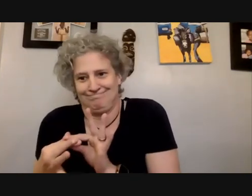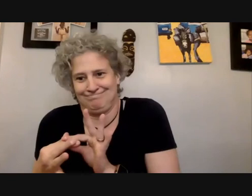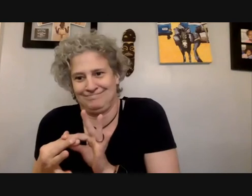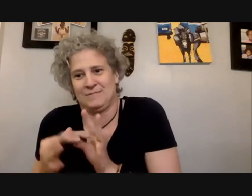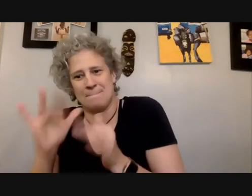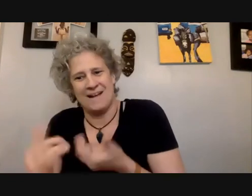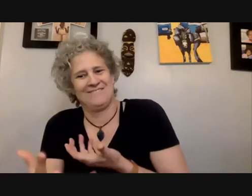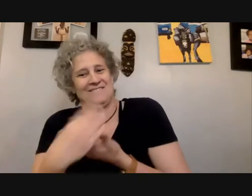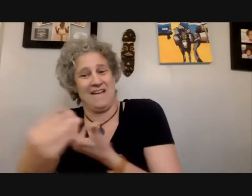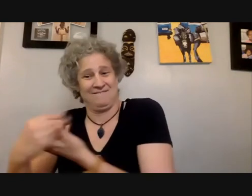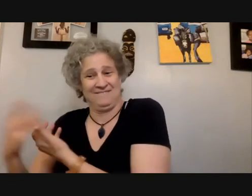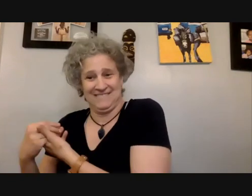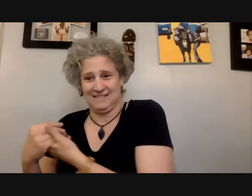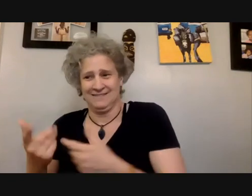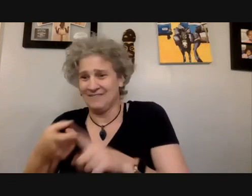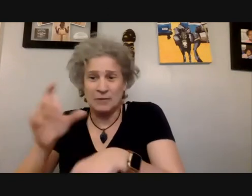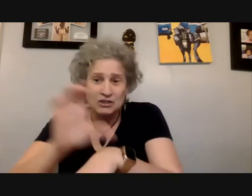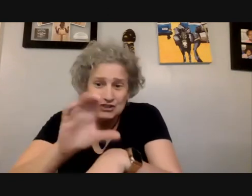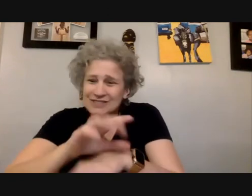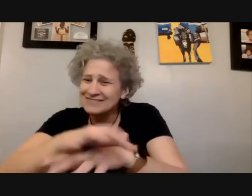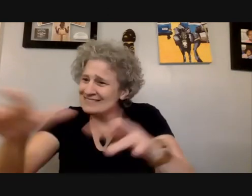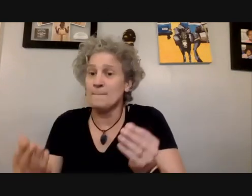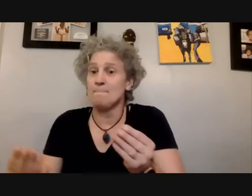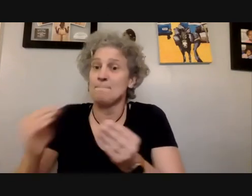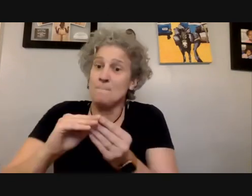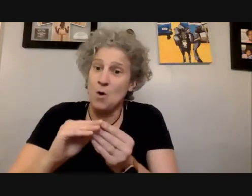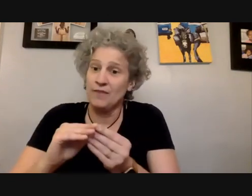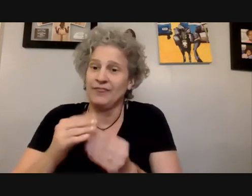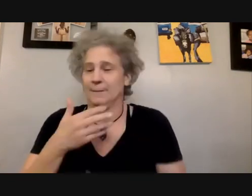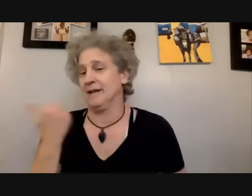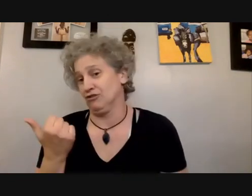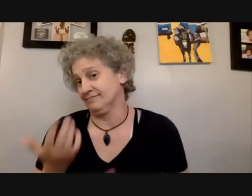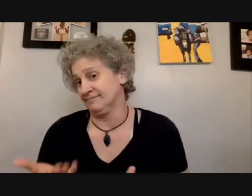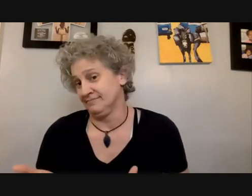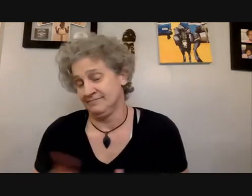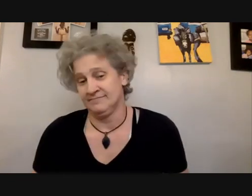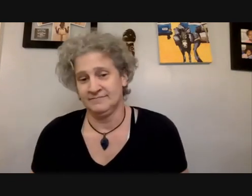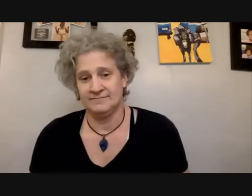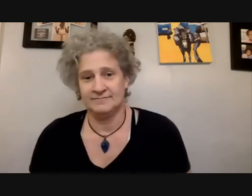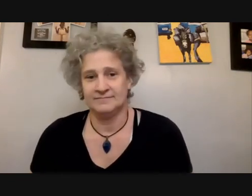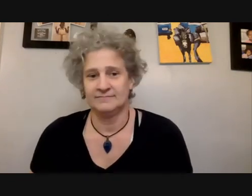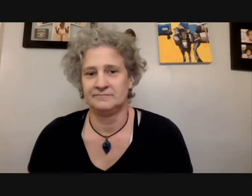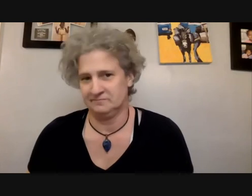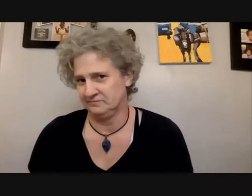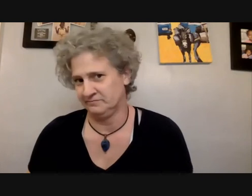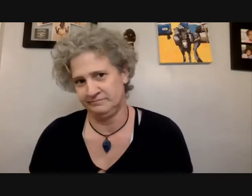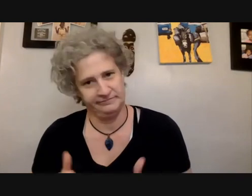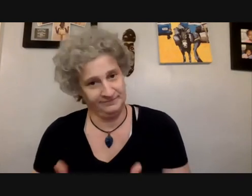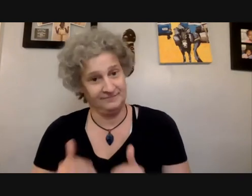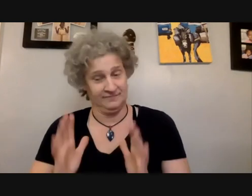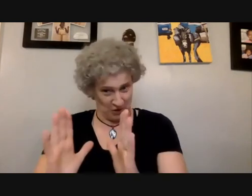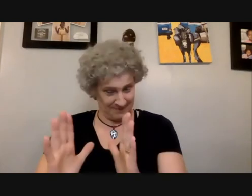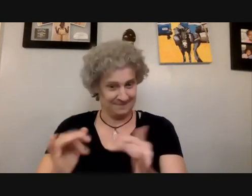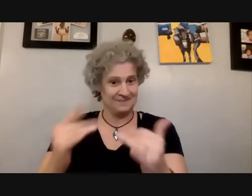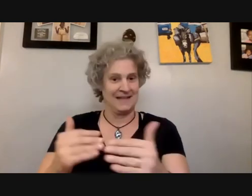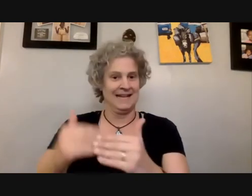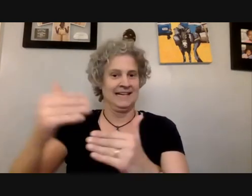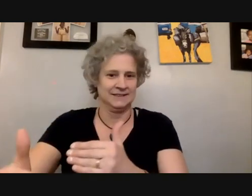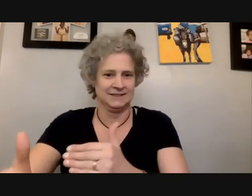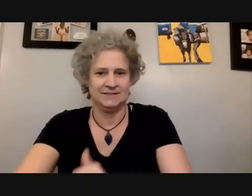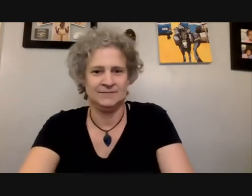parents, I know, sometimes are worried that they're going to lose their child to the deaf community. I discourage that myth. I think it's fantastic